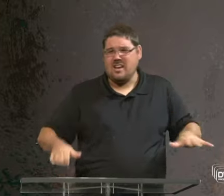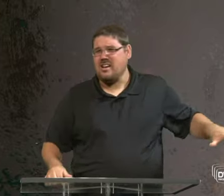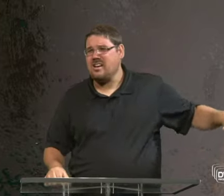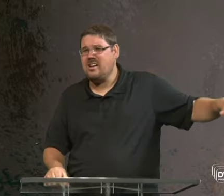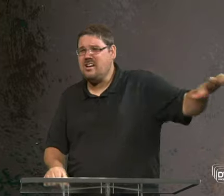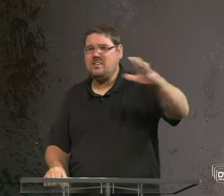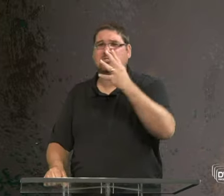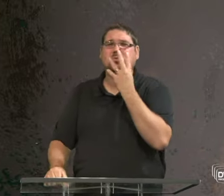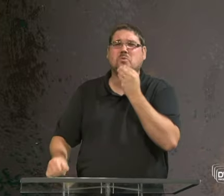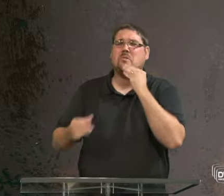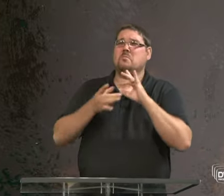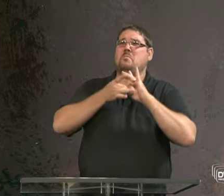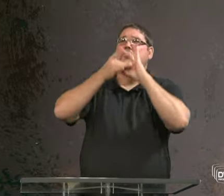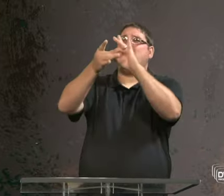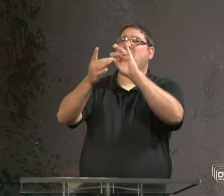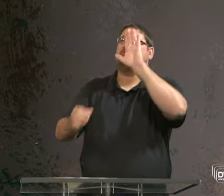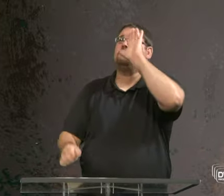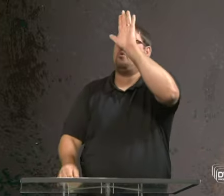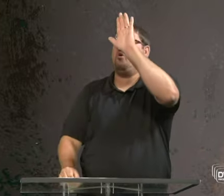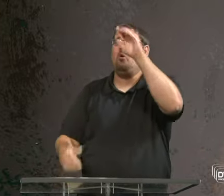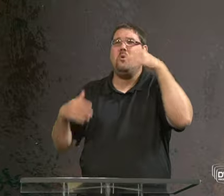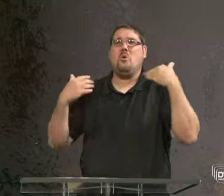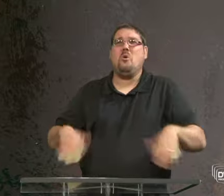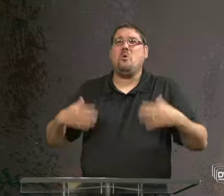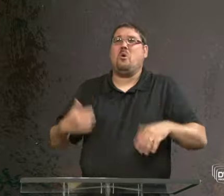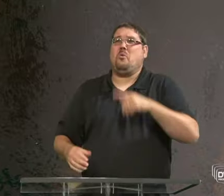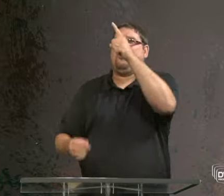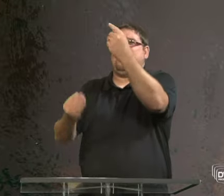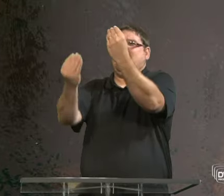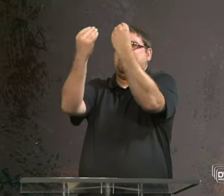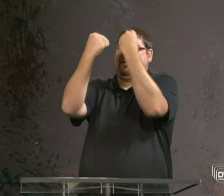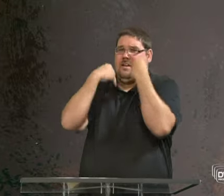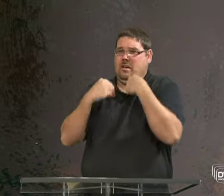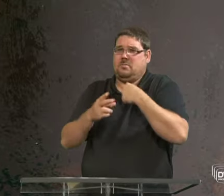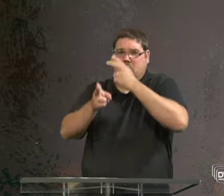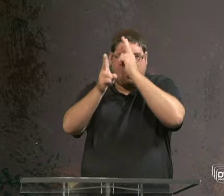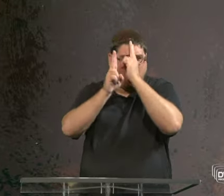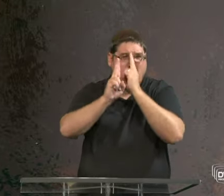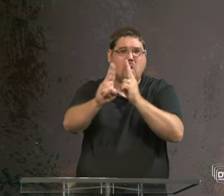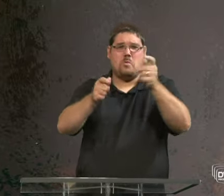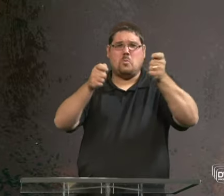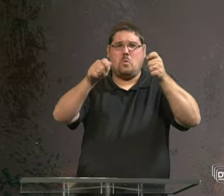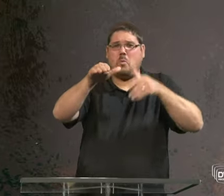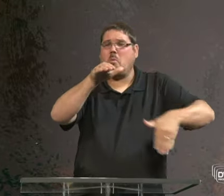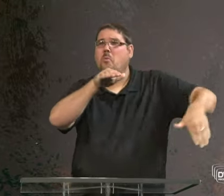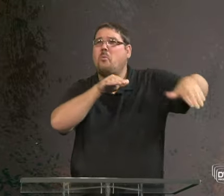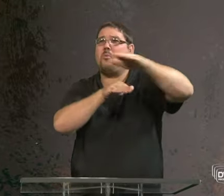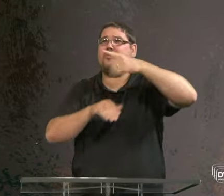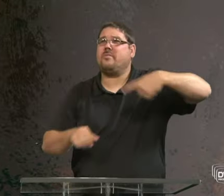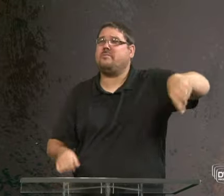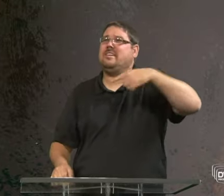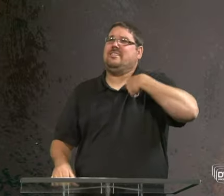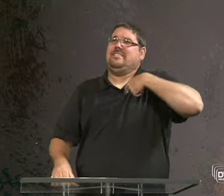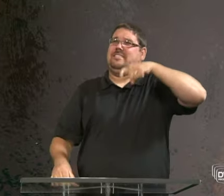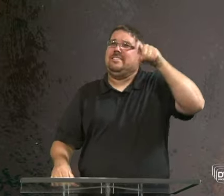please, there's so many people here. I'm a young king, and you have given me this responsibility, this great